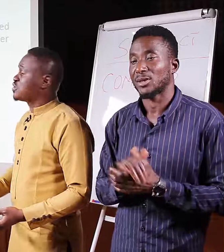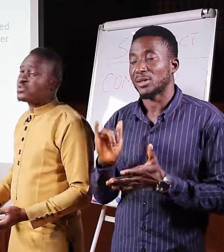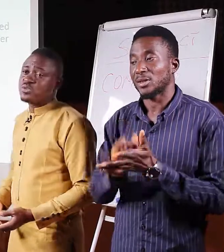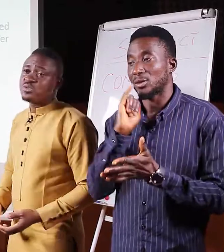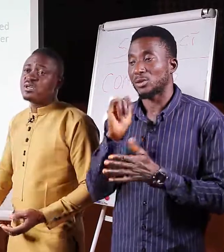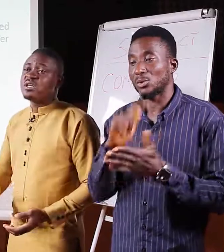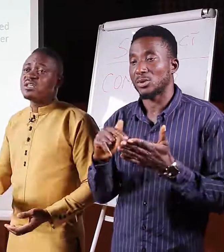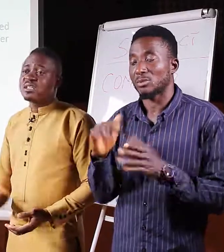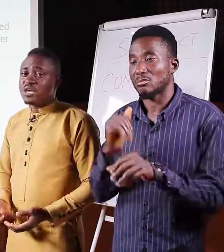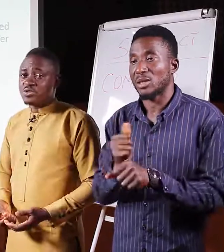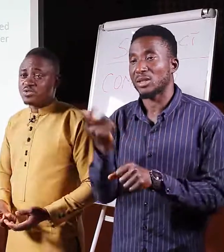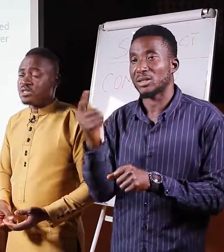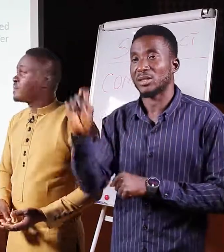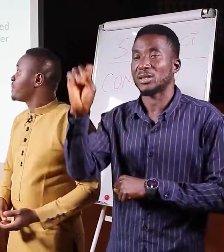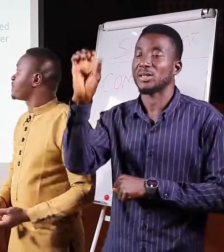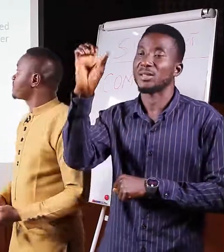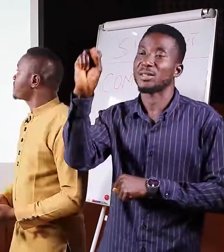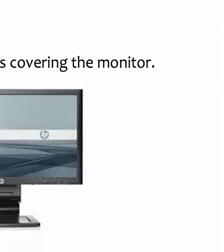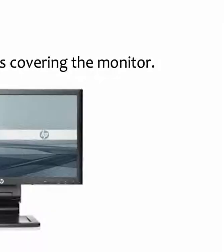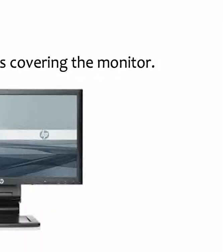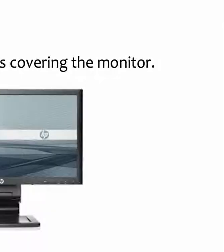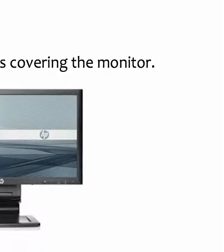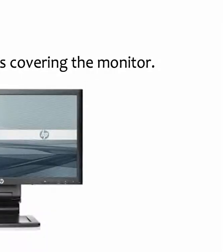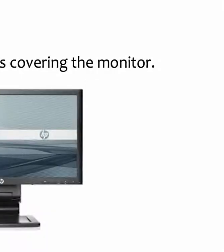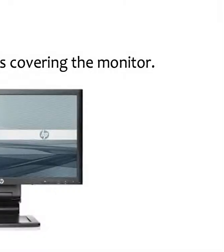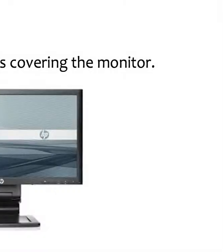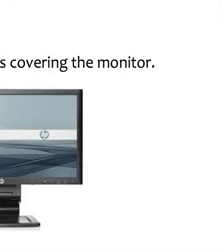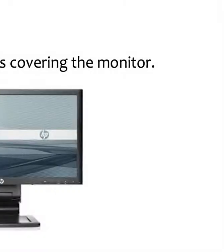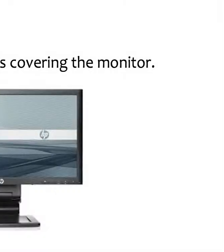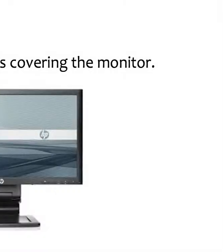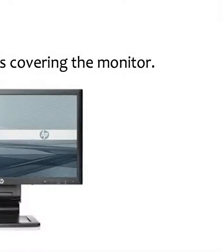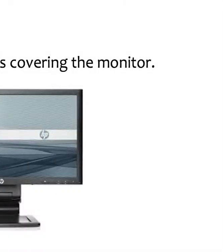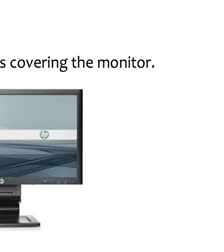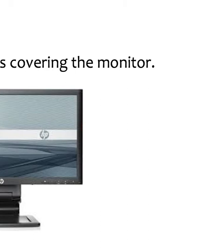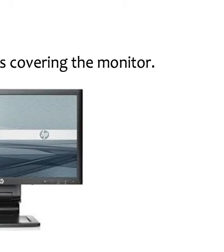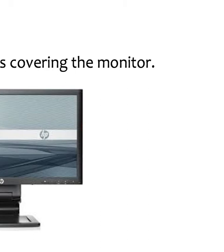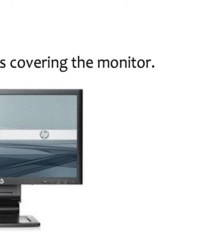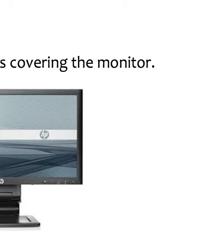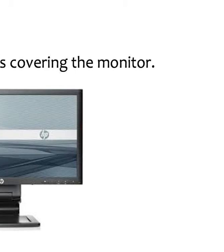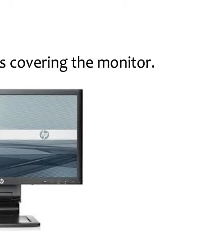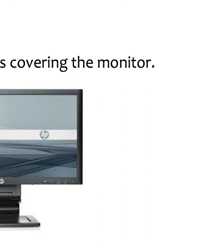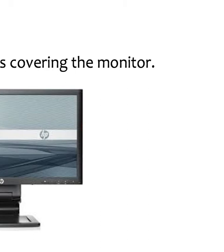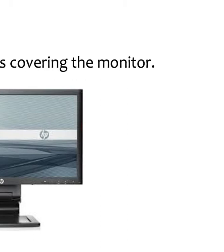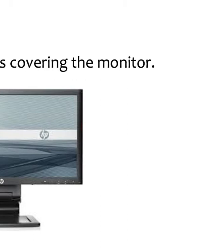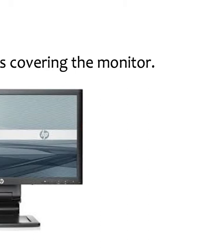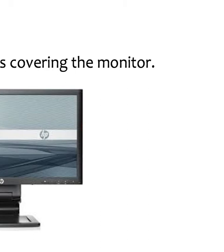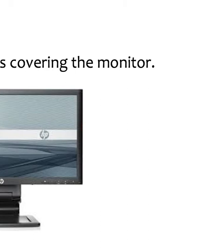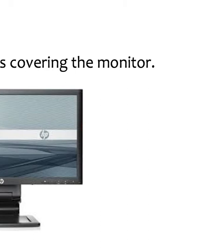what constitutes the circuitry. We have the enclosure, just like I said earlier on. The